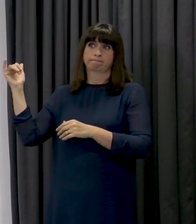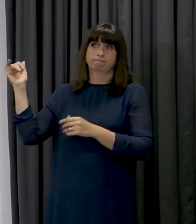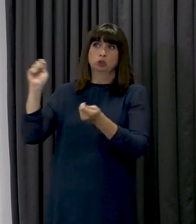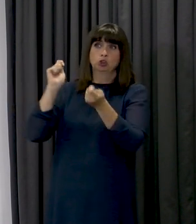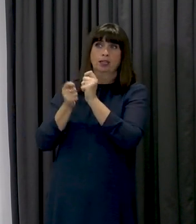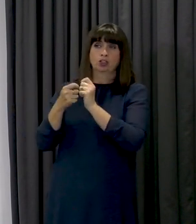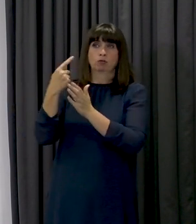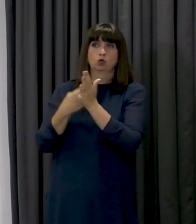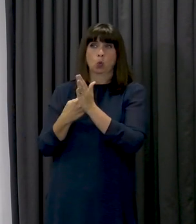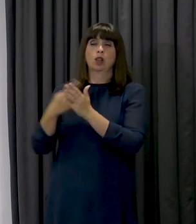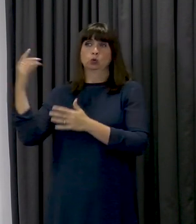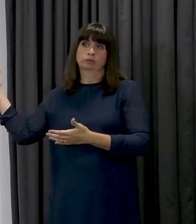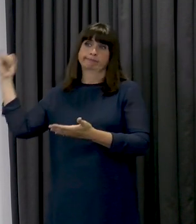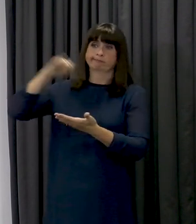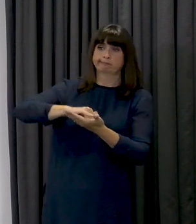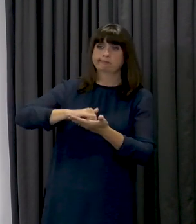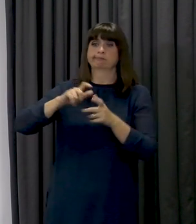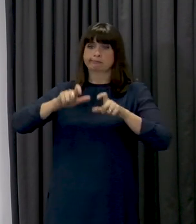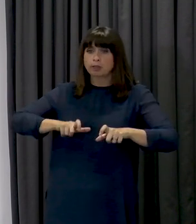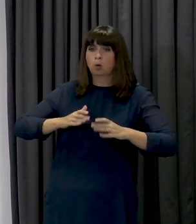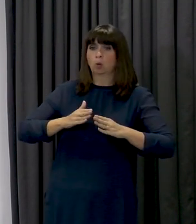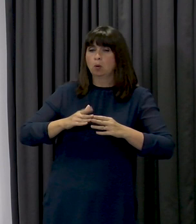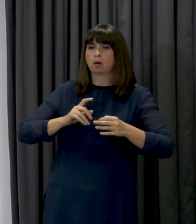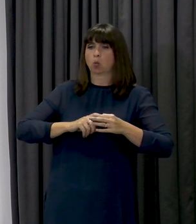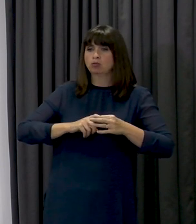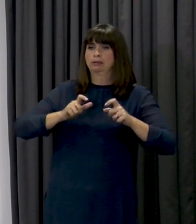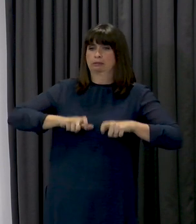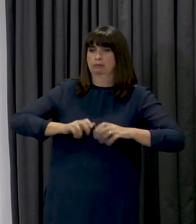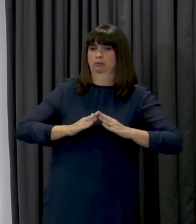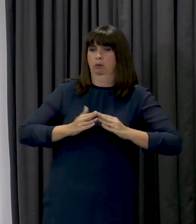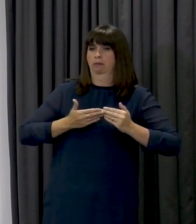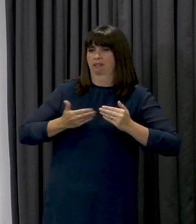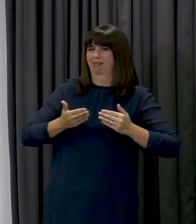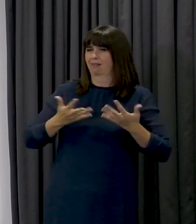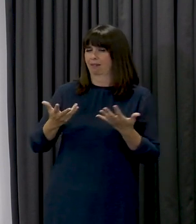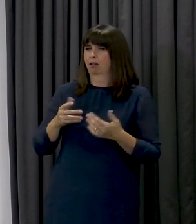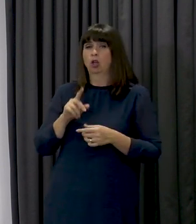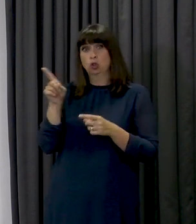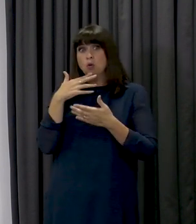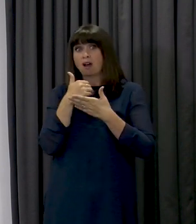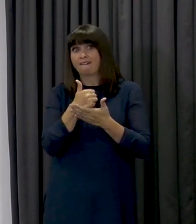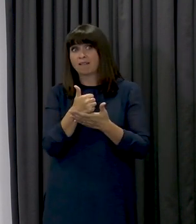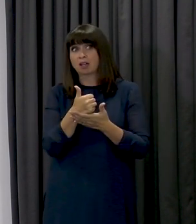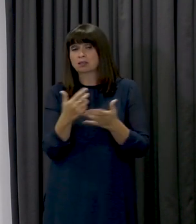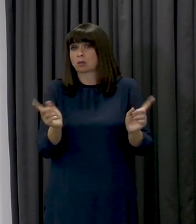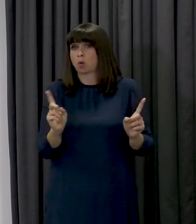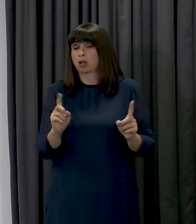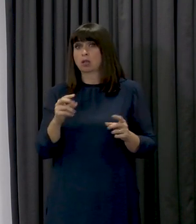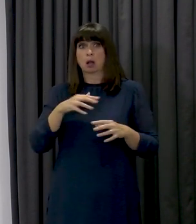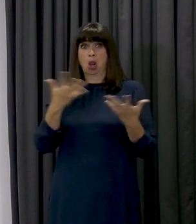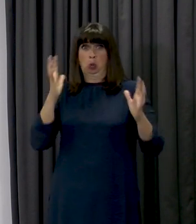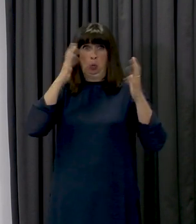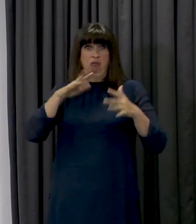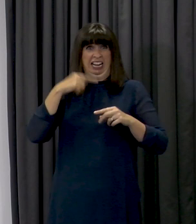these changes? Have you got any particular advice for people considering travelling, fearing that they might get stuck out